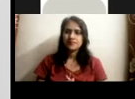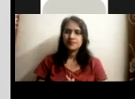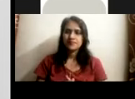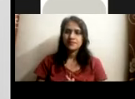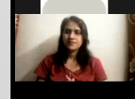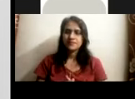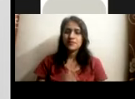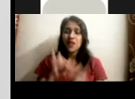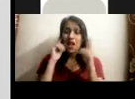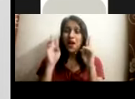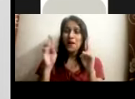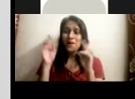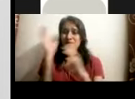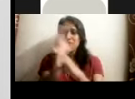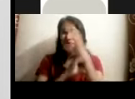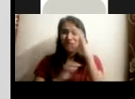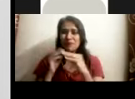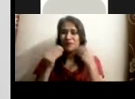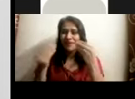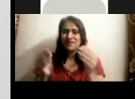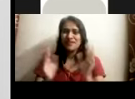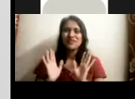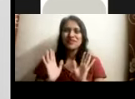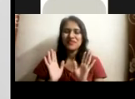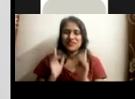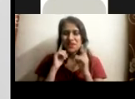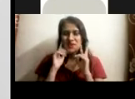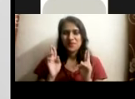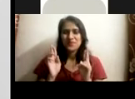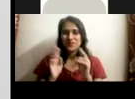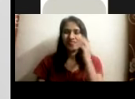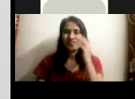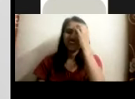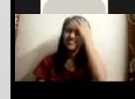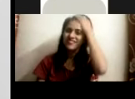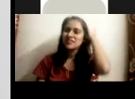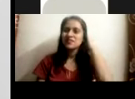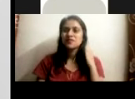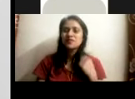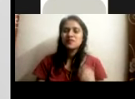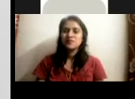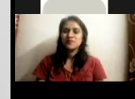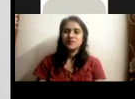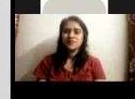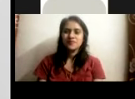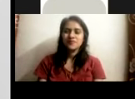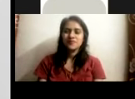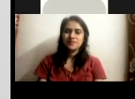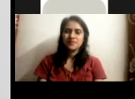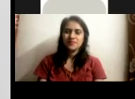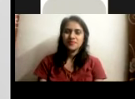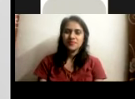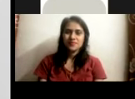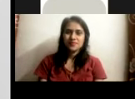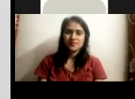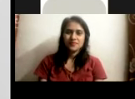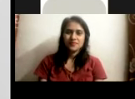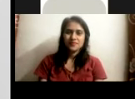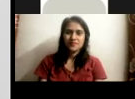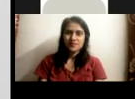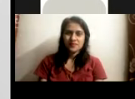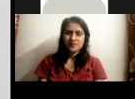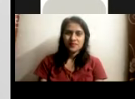just hope I'm not confusing you too much, but yeah. Okay. So since we